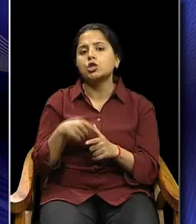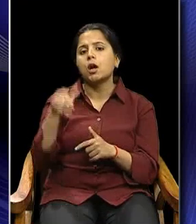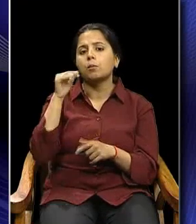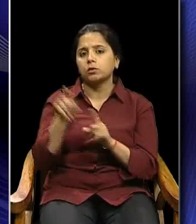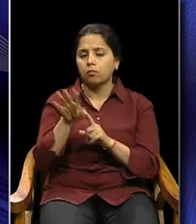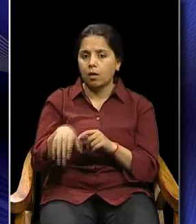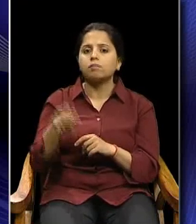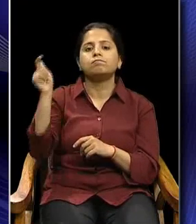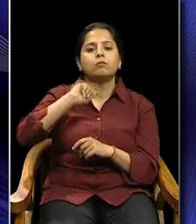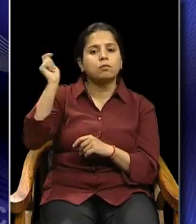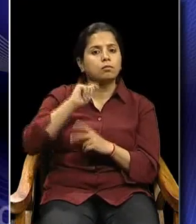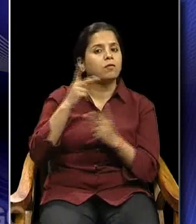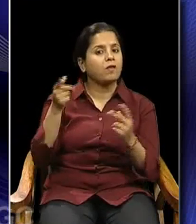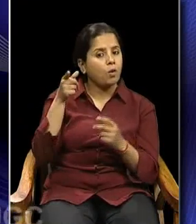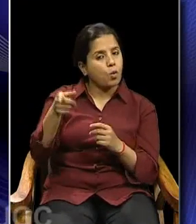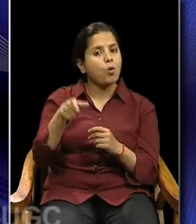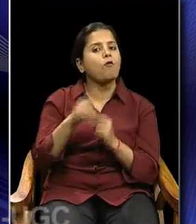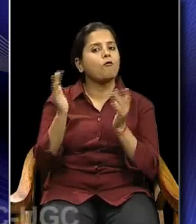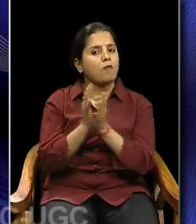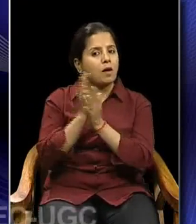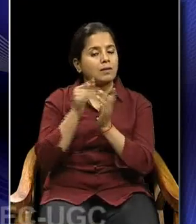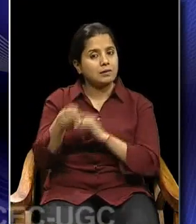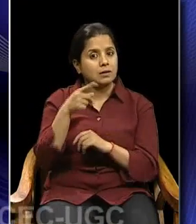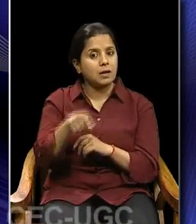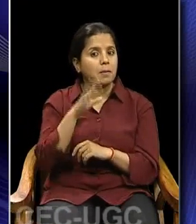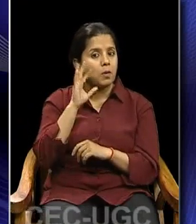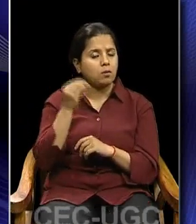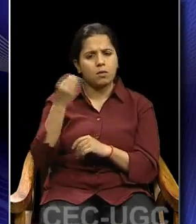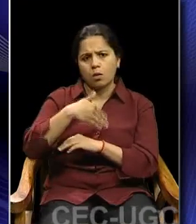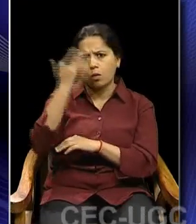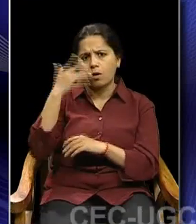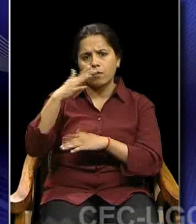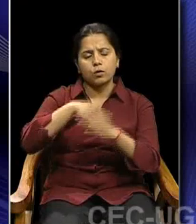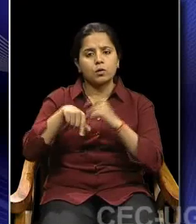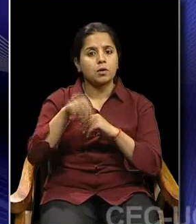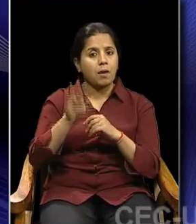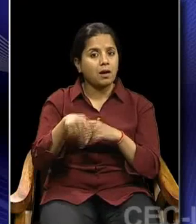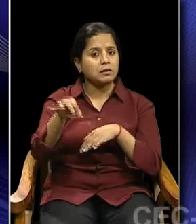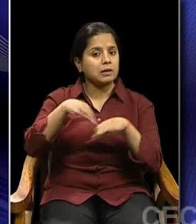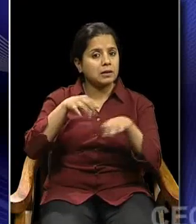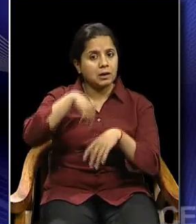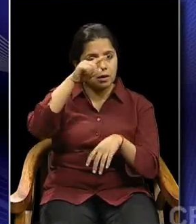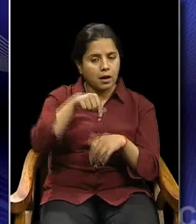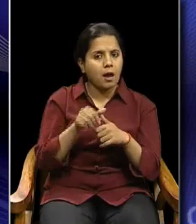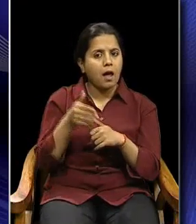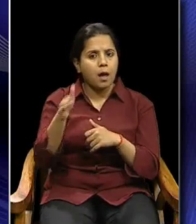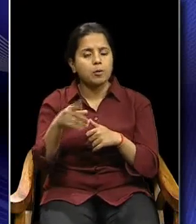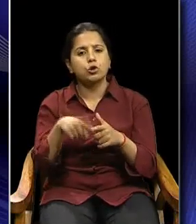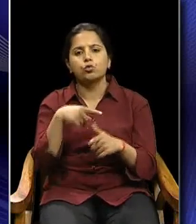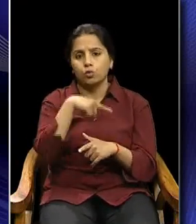well. And these kinds of festivals which are being organized in different cities of India, whether Ahmedabad,